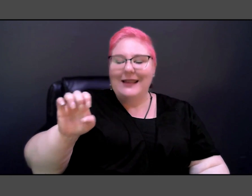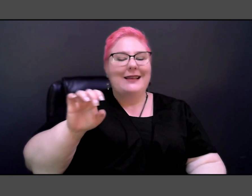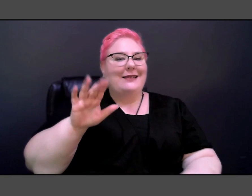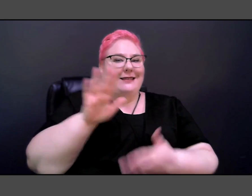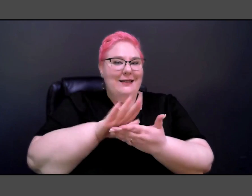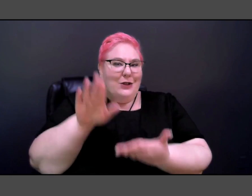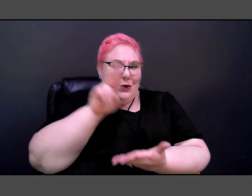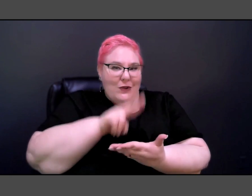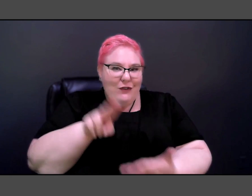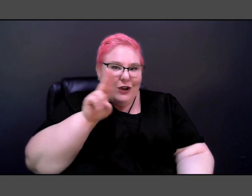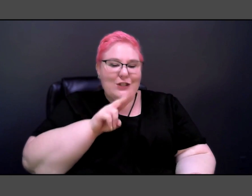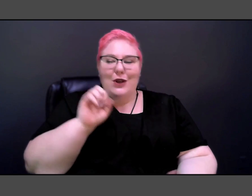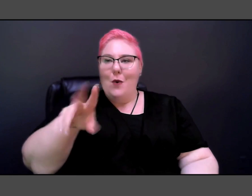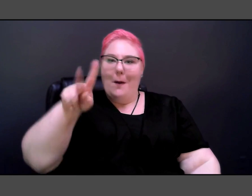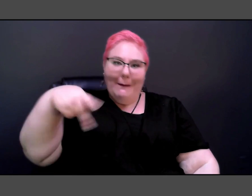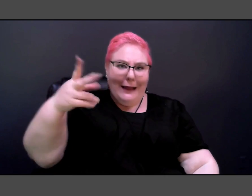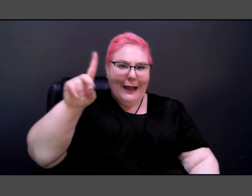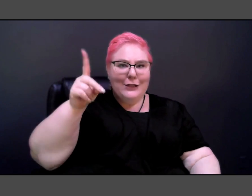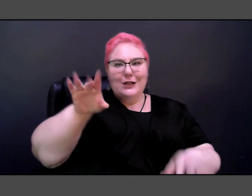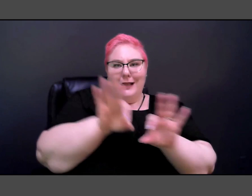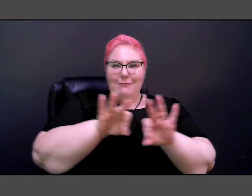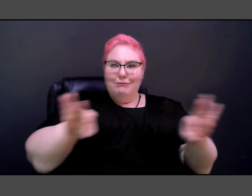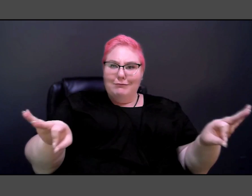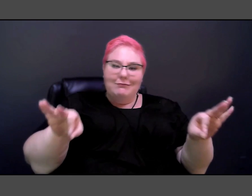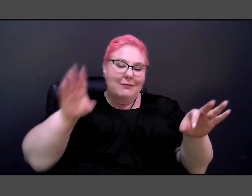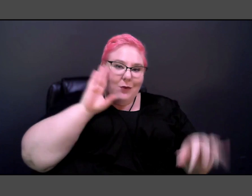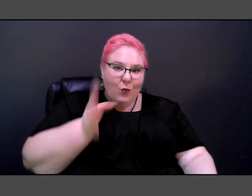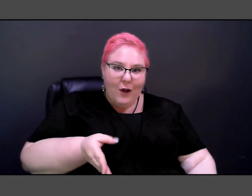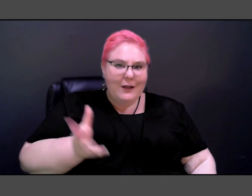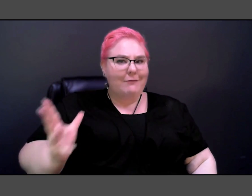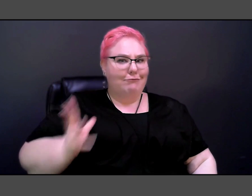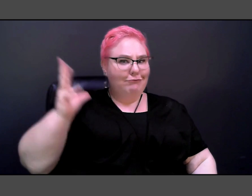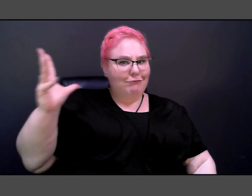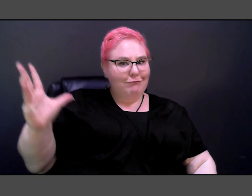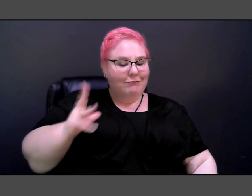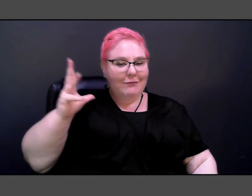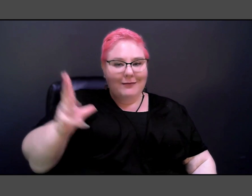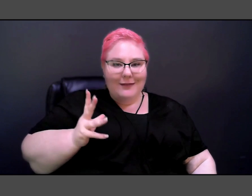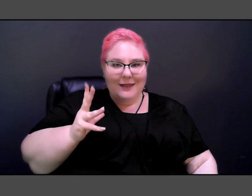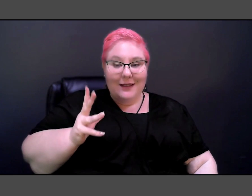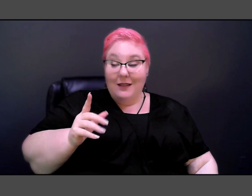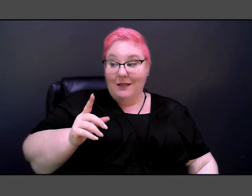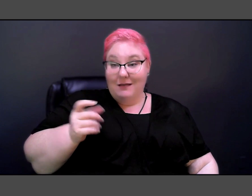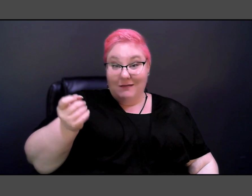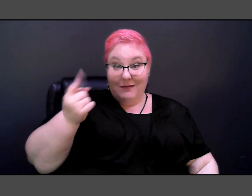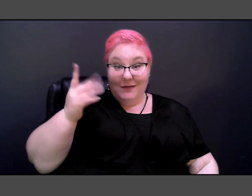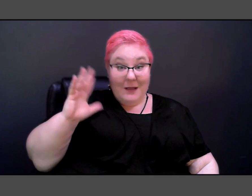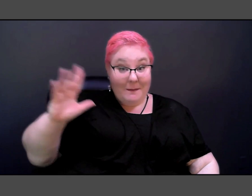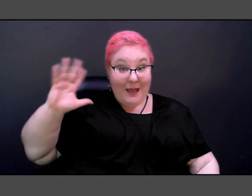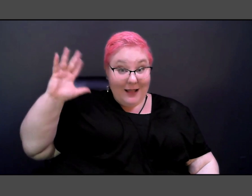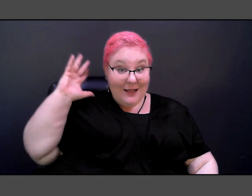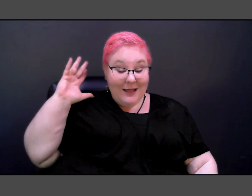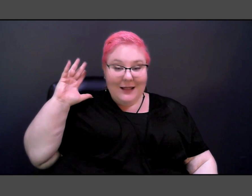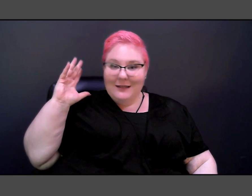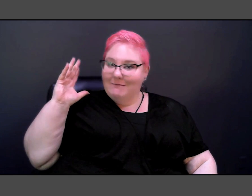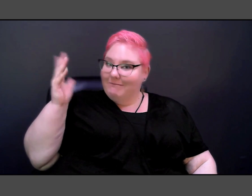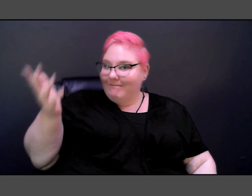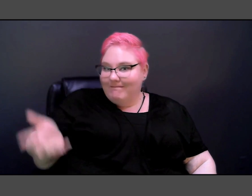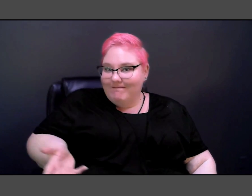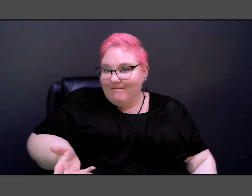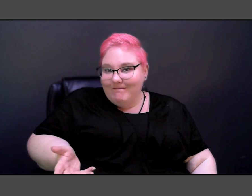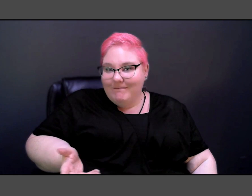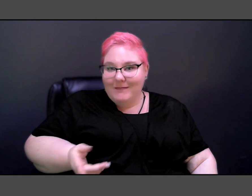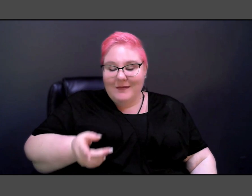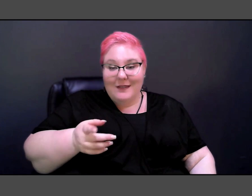someplace, pretty fancy. And back then he had opportunities to